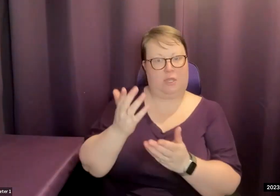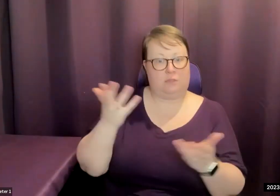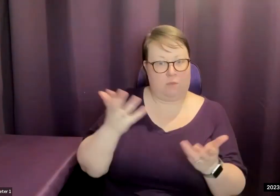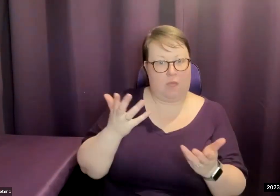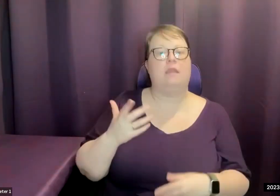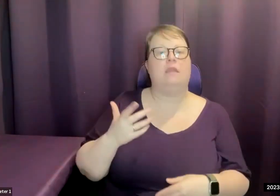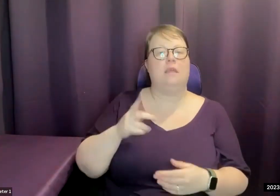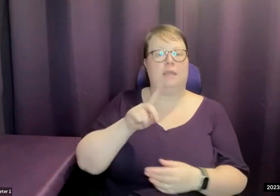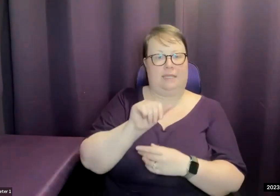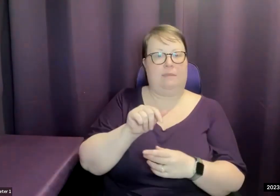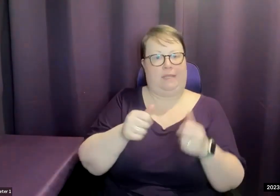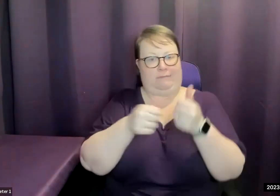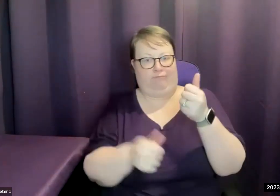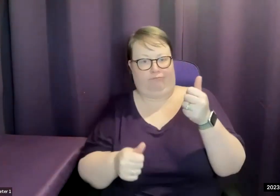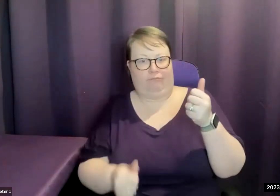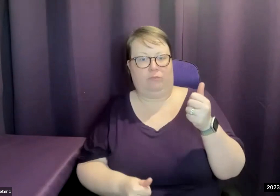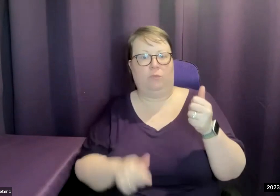students.